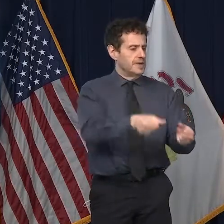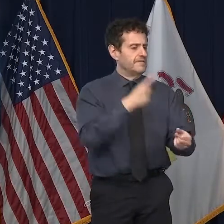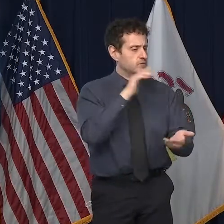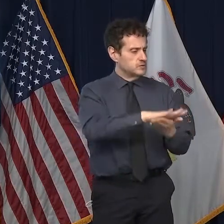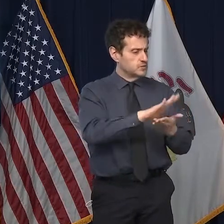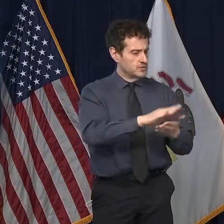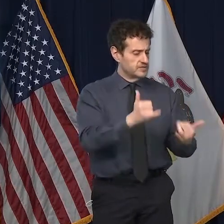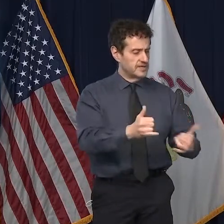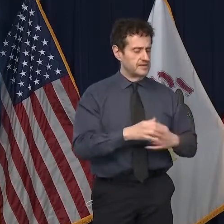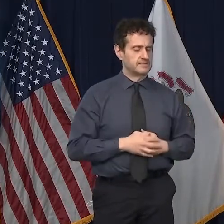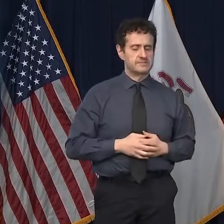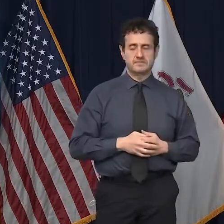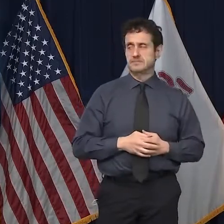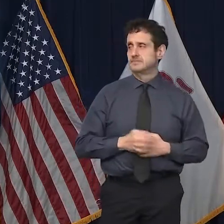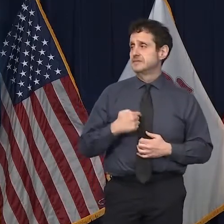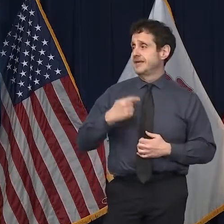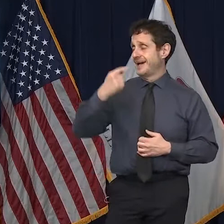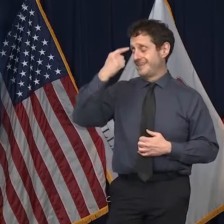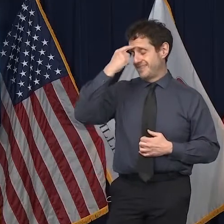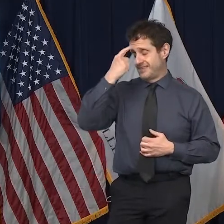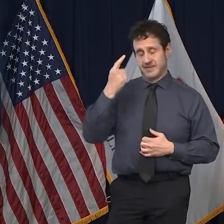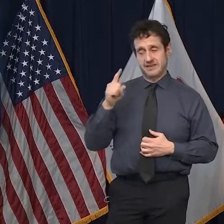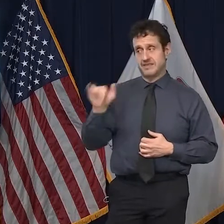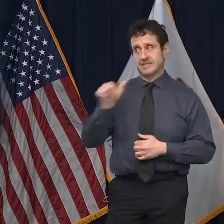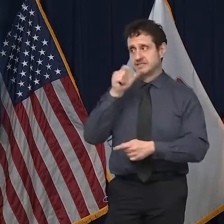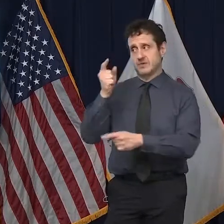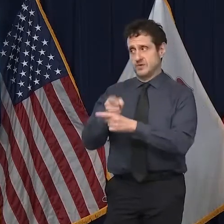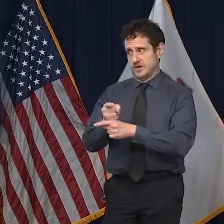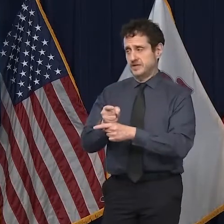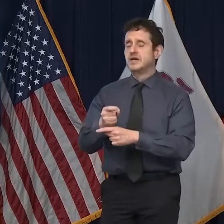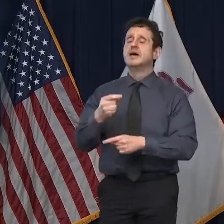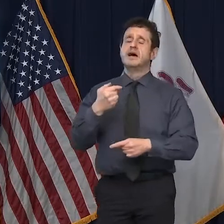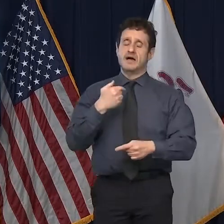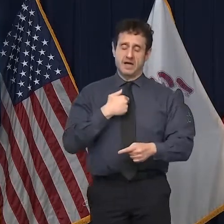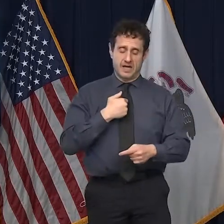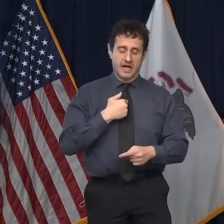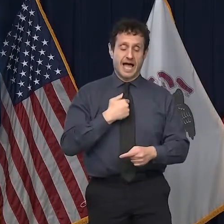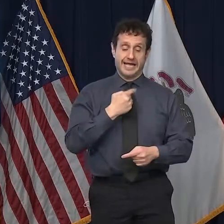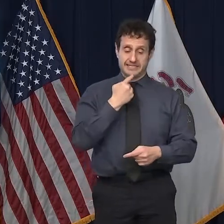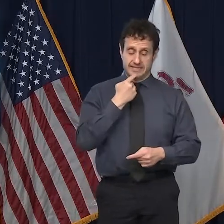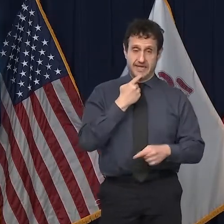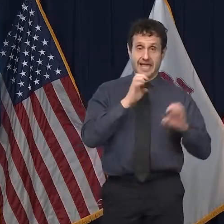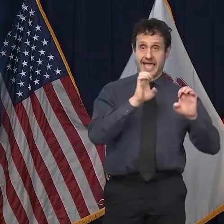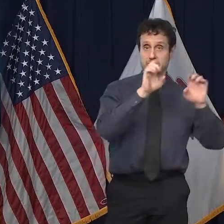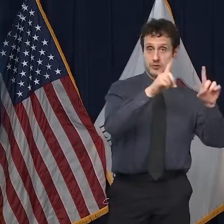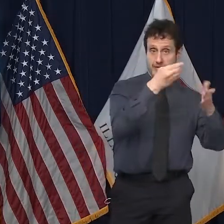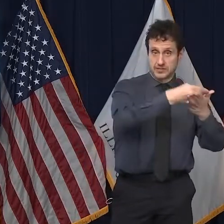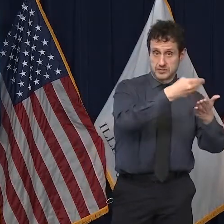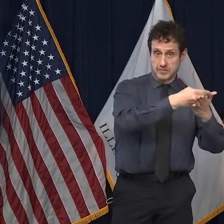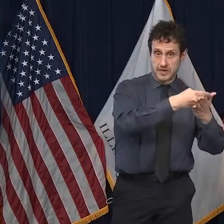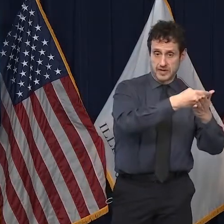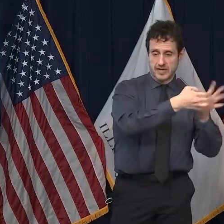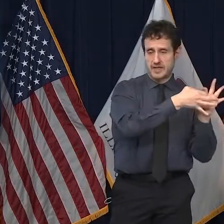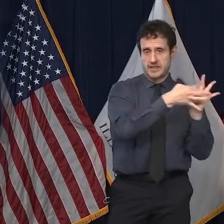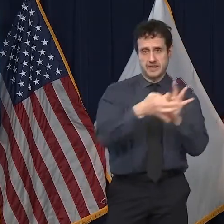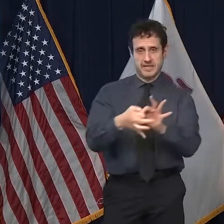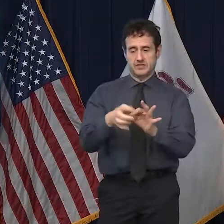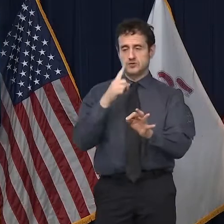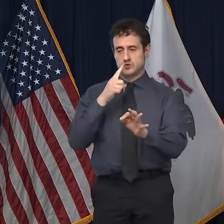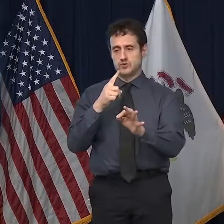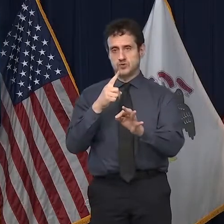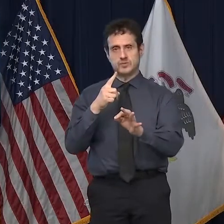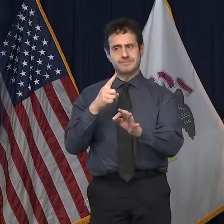now? I think that's not accurate. I have certainly linked education funding to the failure